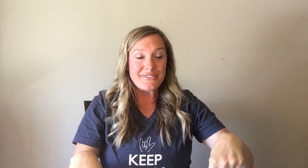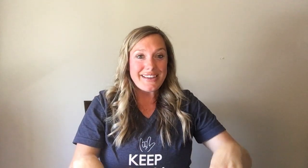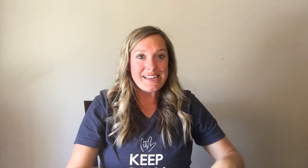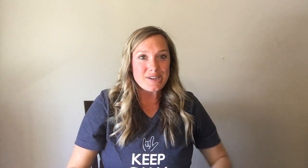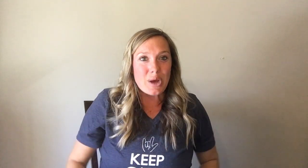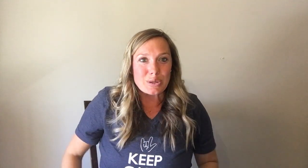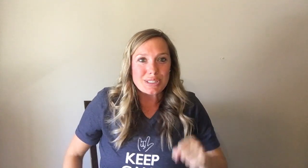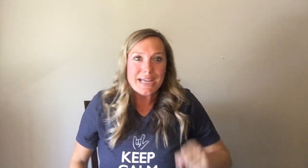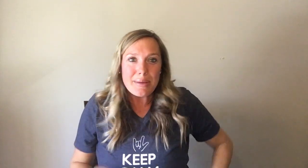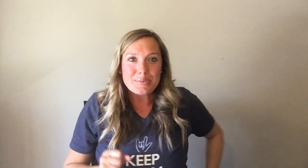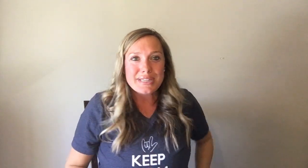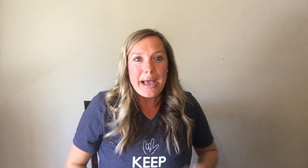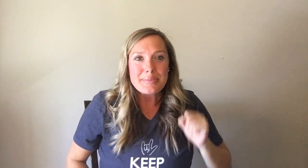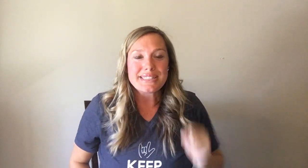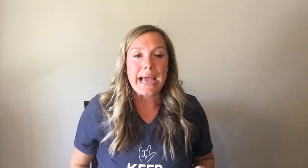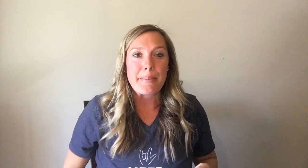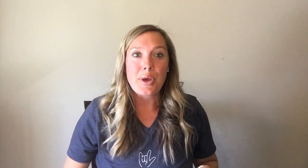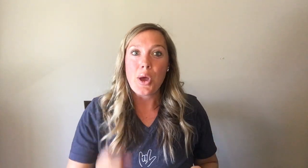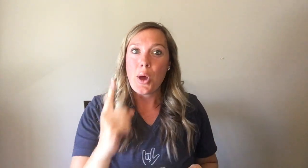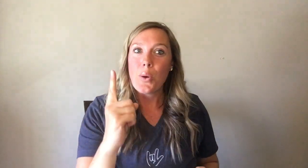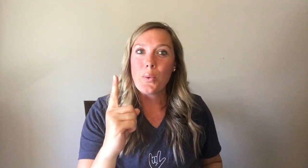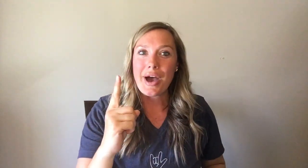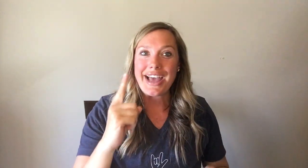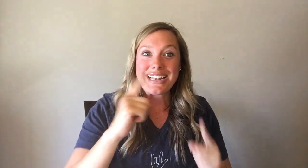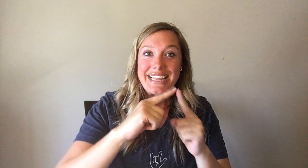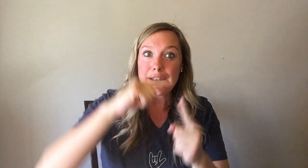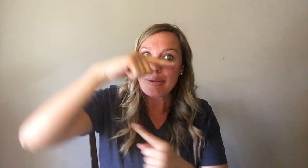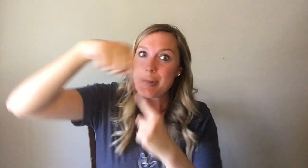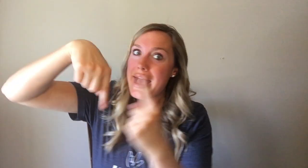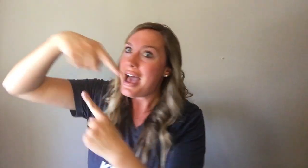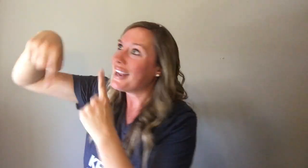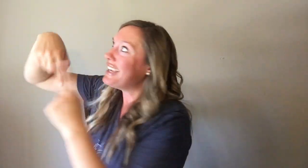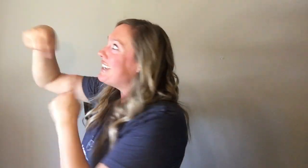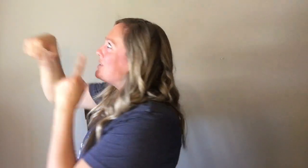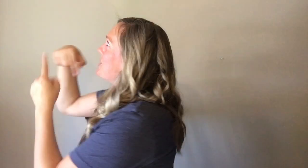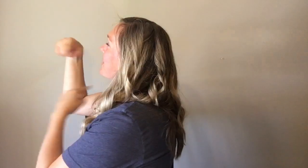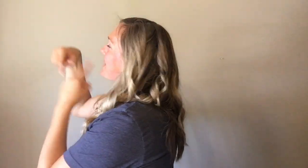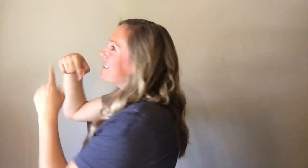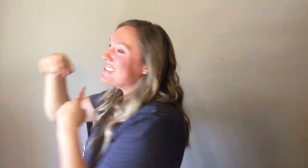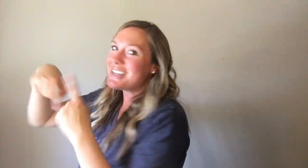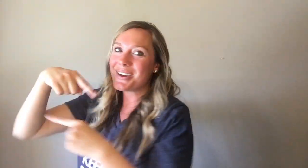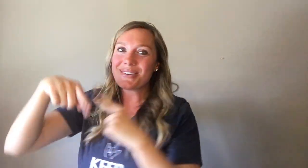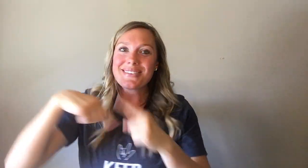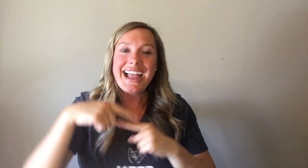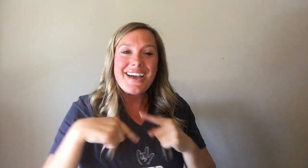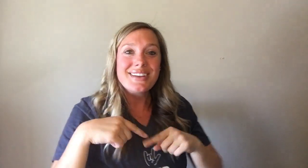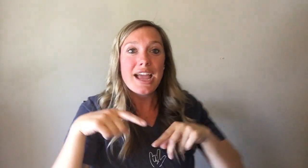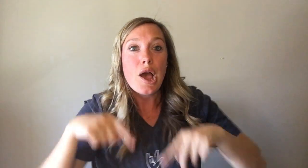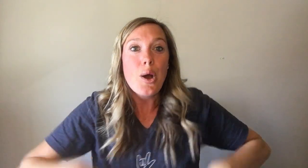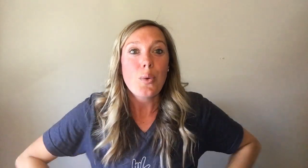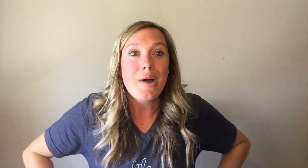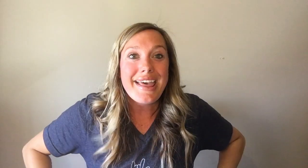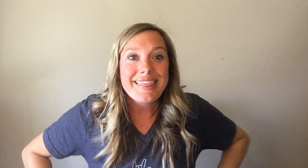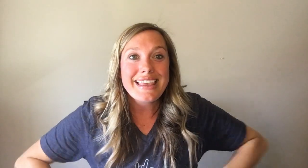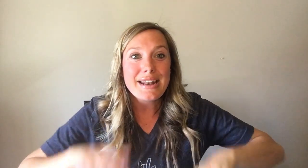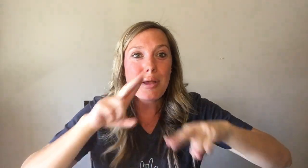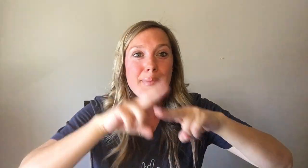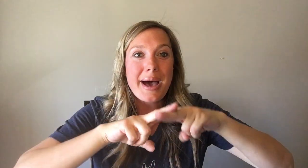feet go stomp, stomp, stomp. One little body turns around. One little